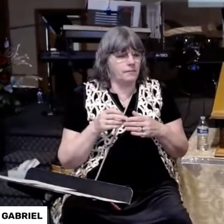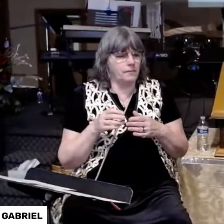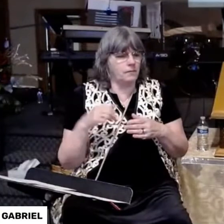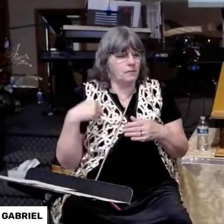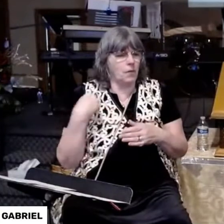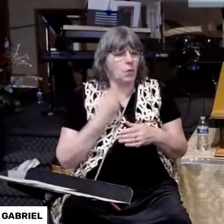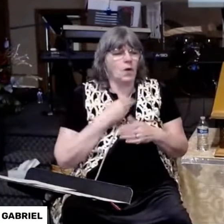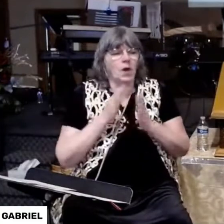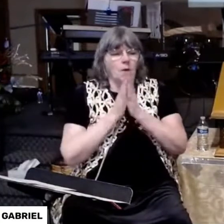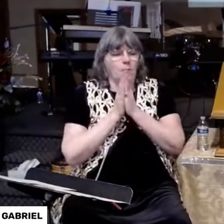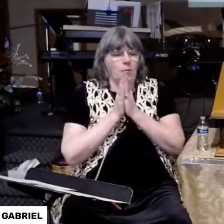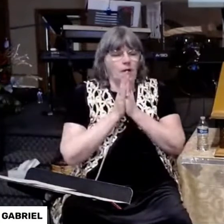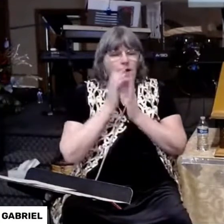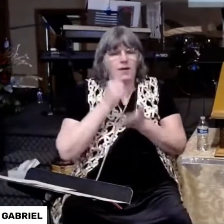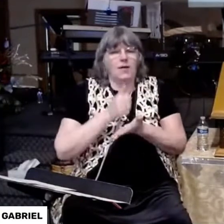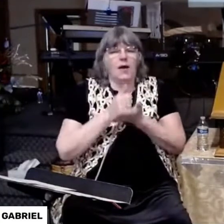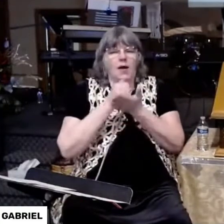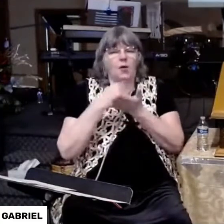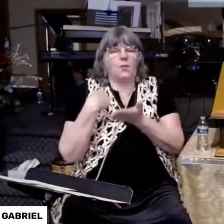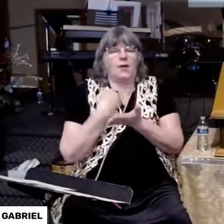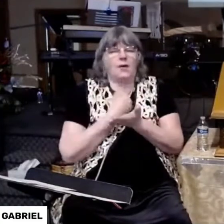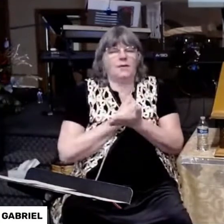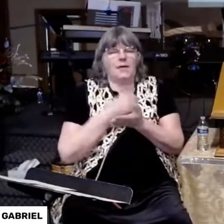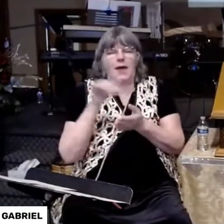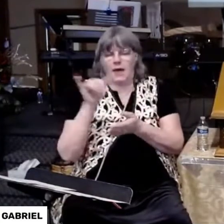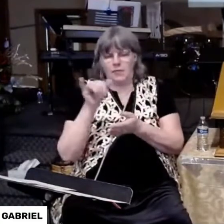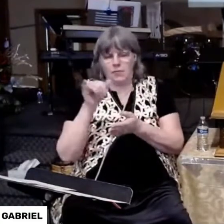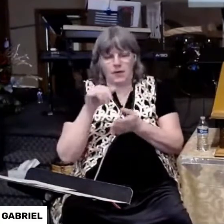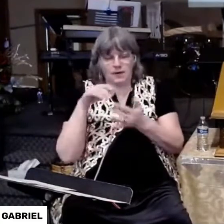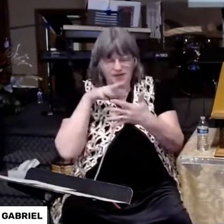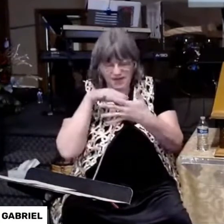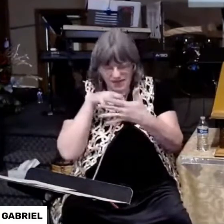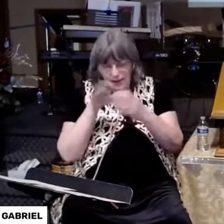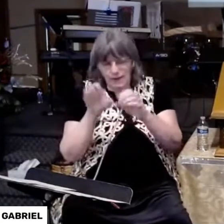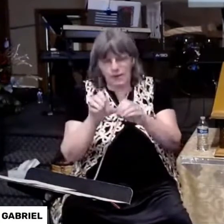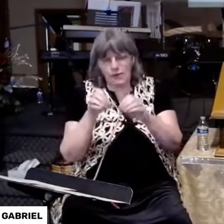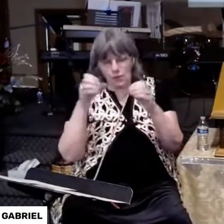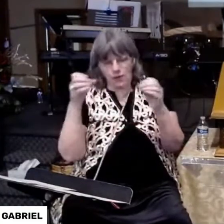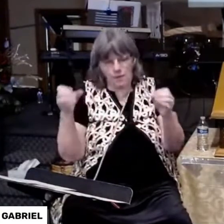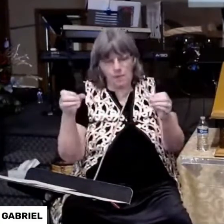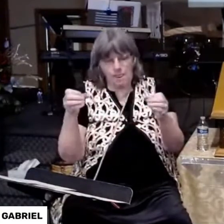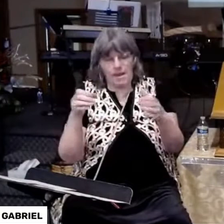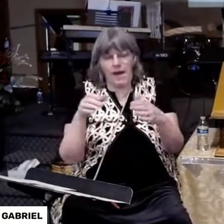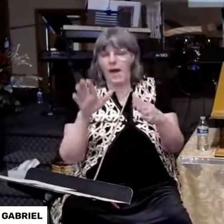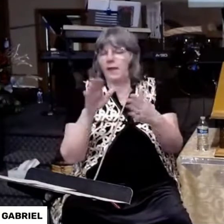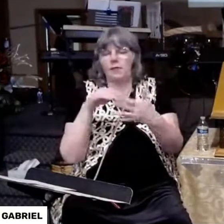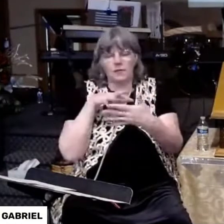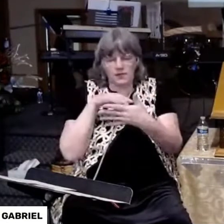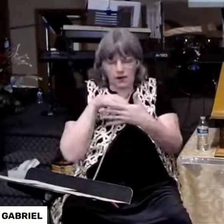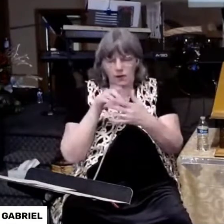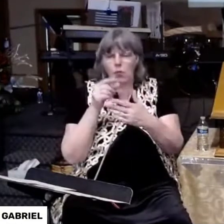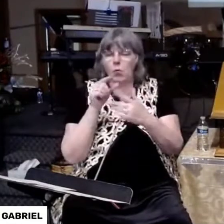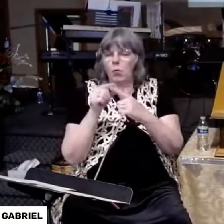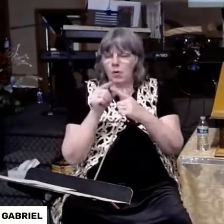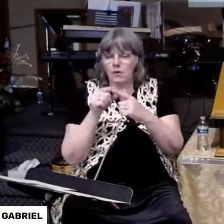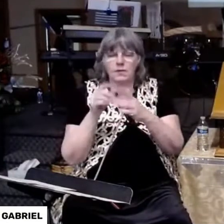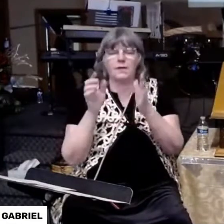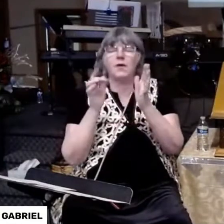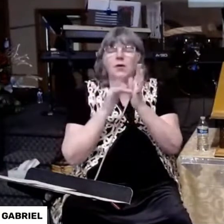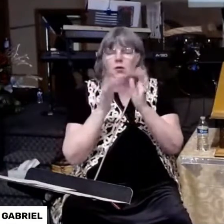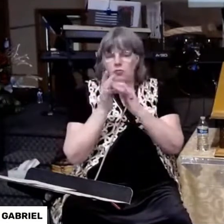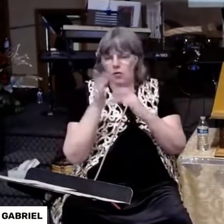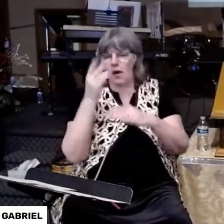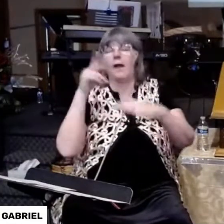We pray that you help us as we study the Torah, as we study the word of Yeshua and the apostles and the